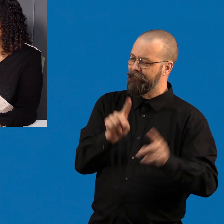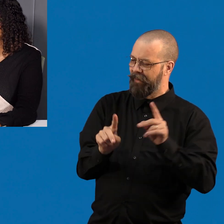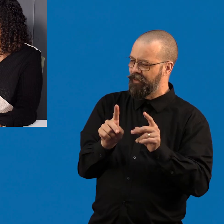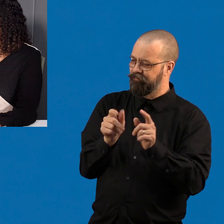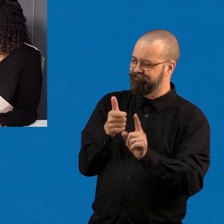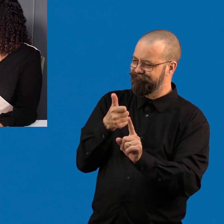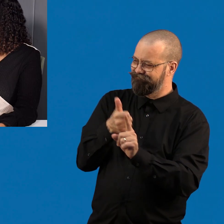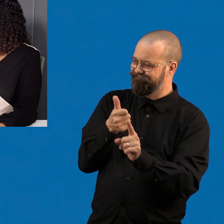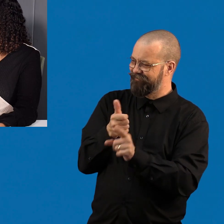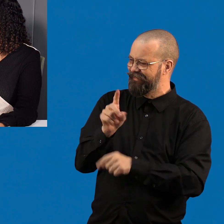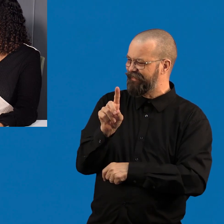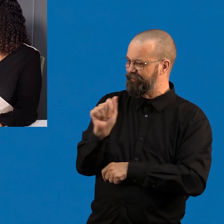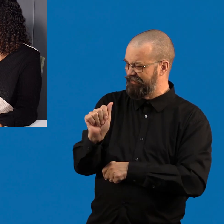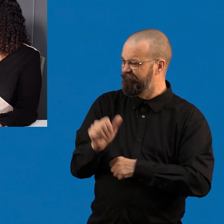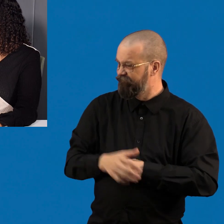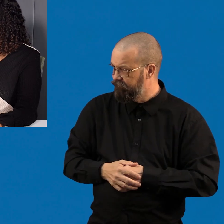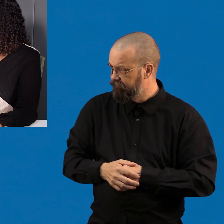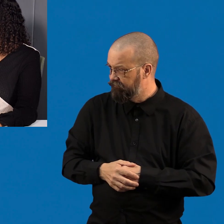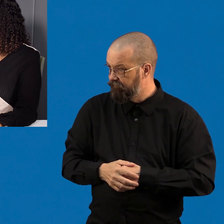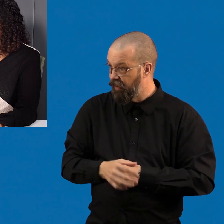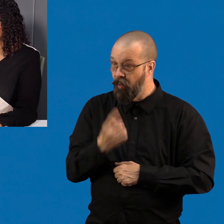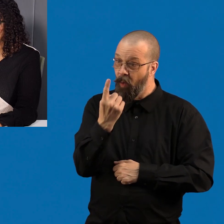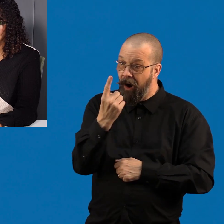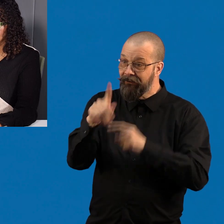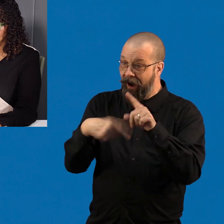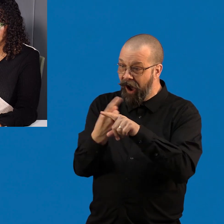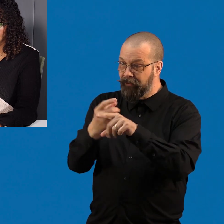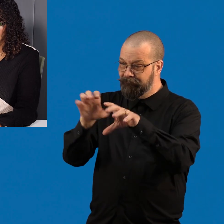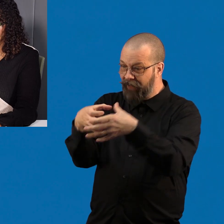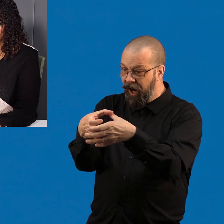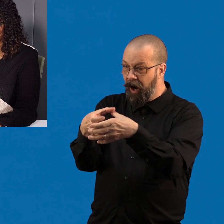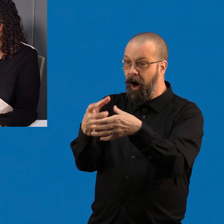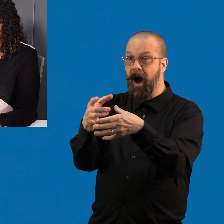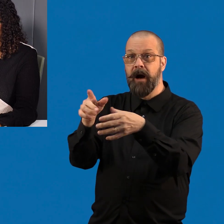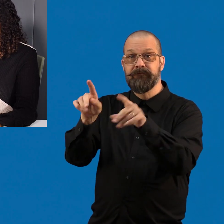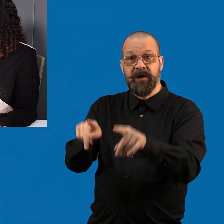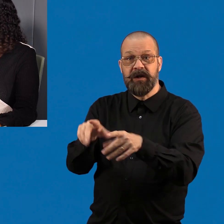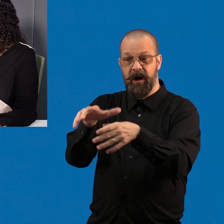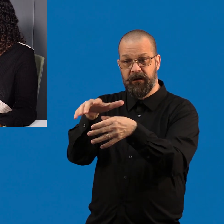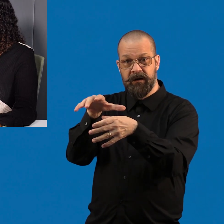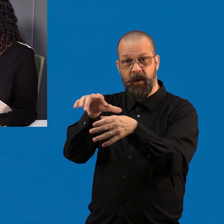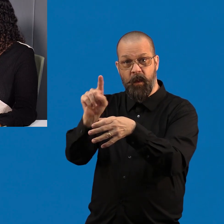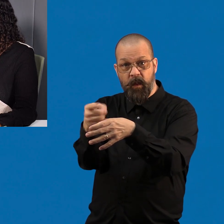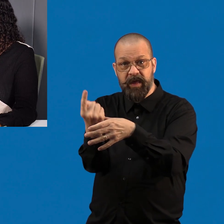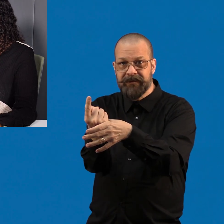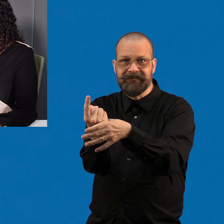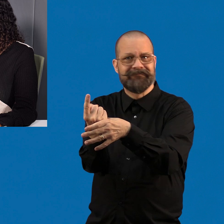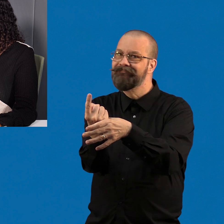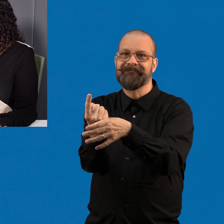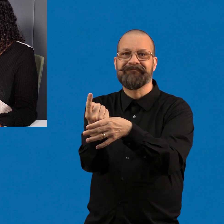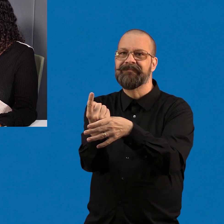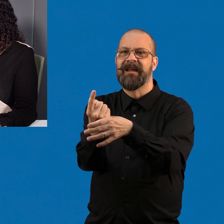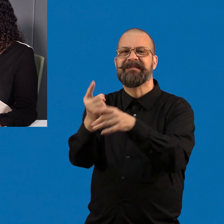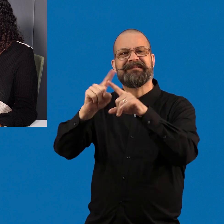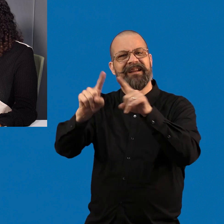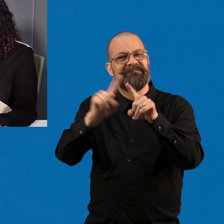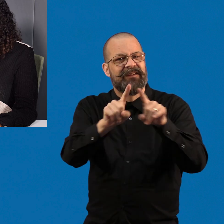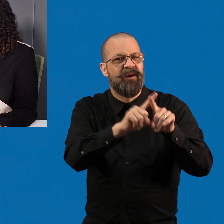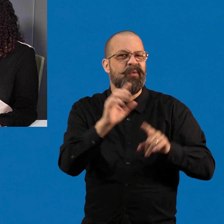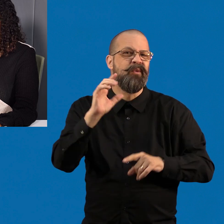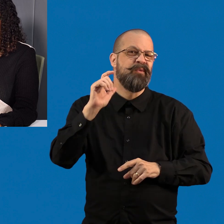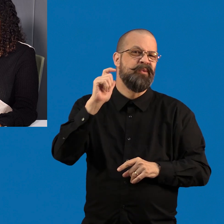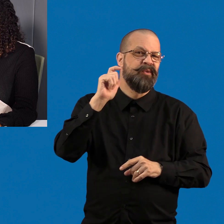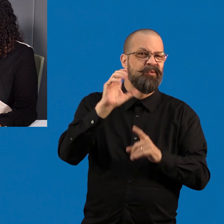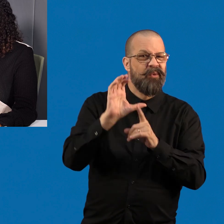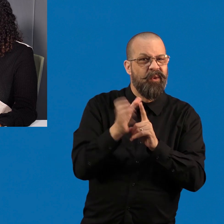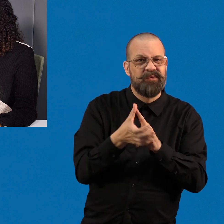with disabilities, but not just one type of disability and not just one type of person. We need to hear from people from different